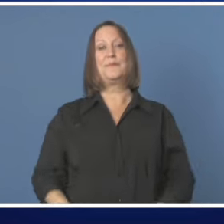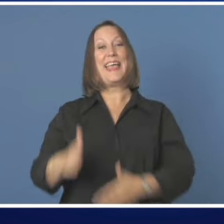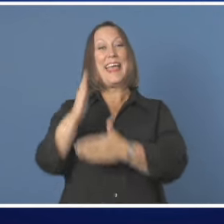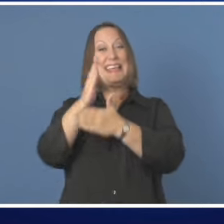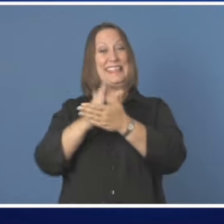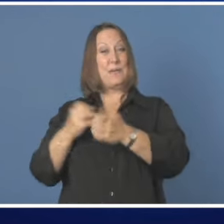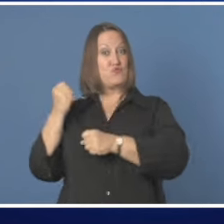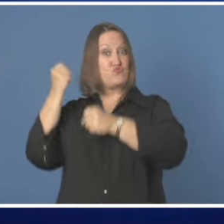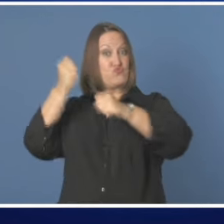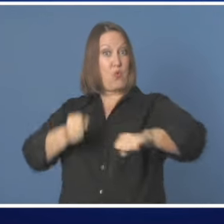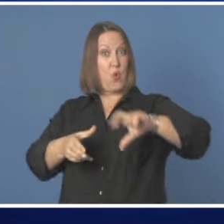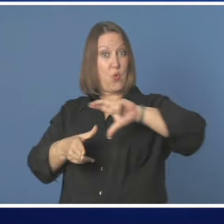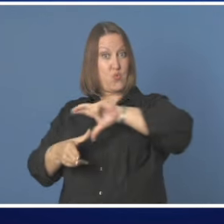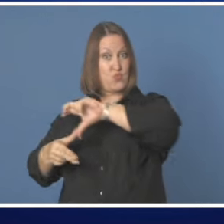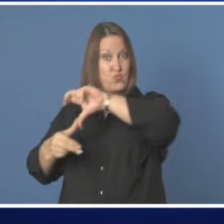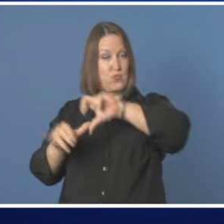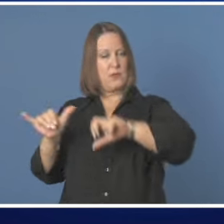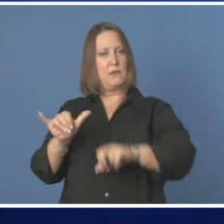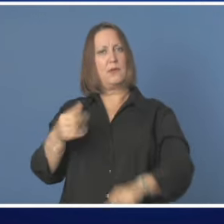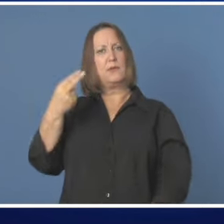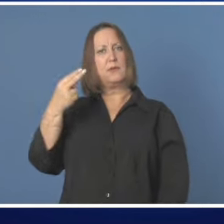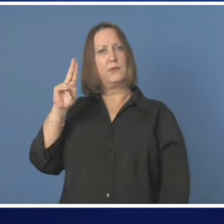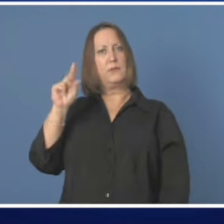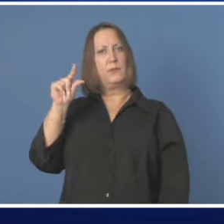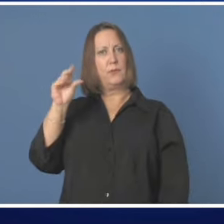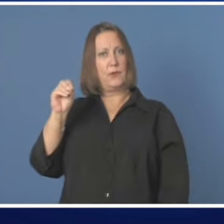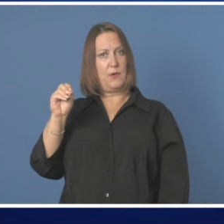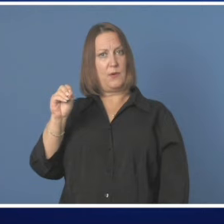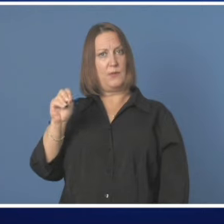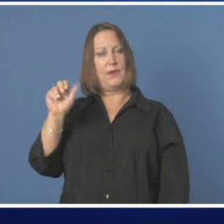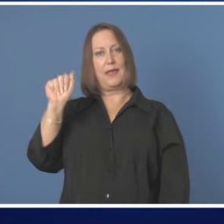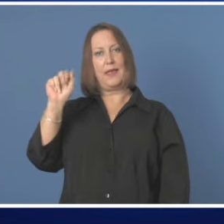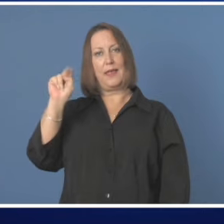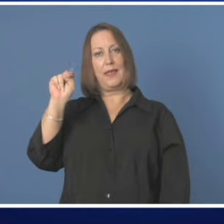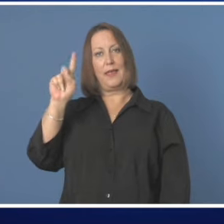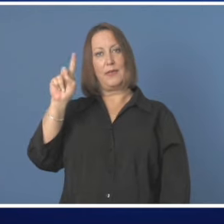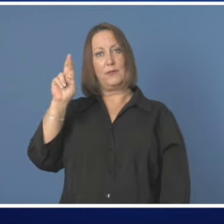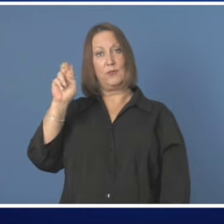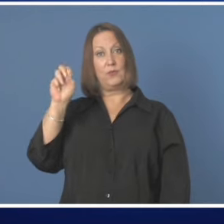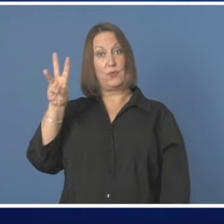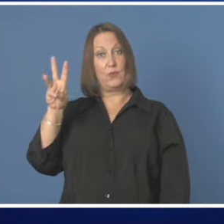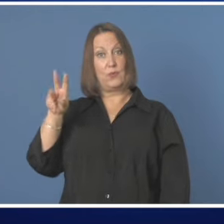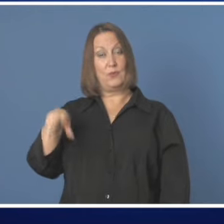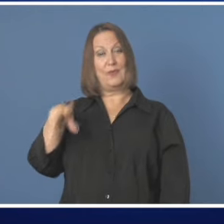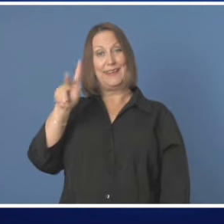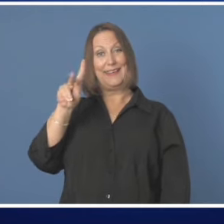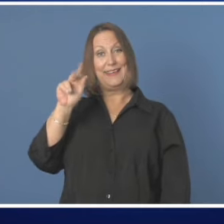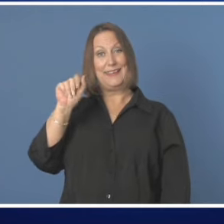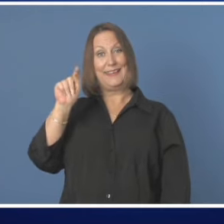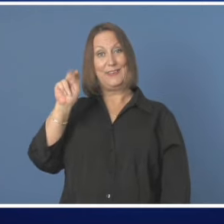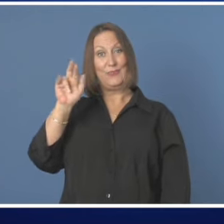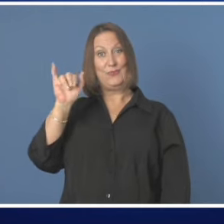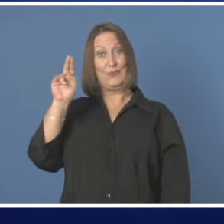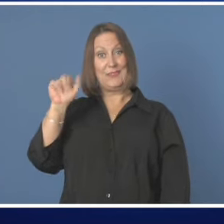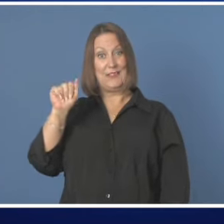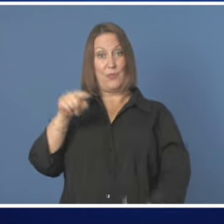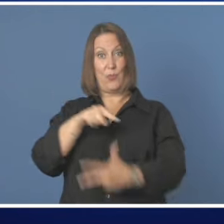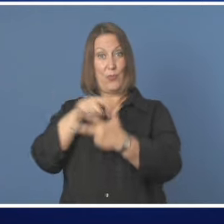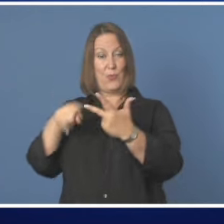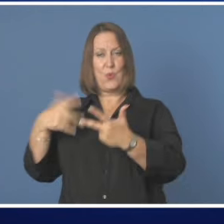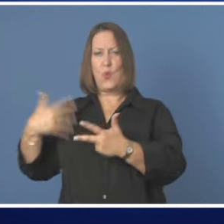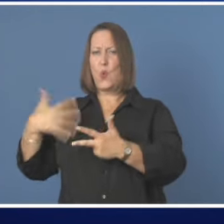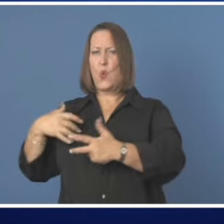In extreme storms, such as hurricanes Hugo, Andrew, and